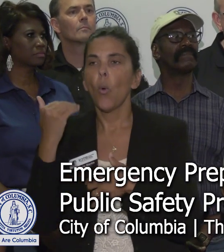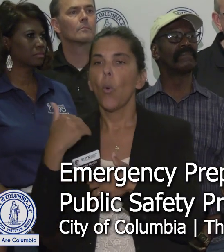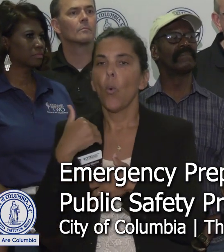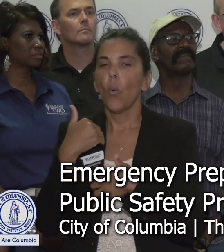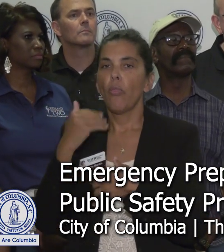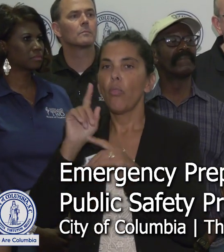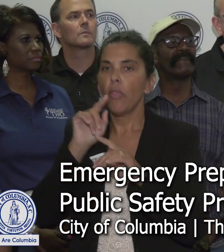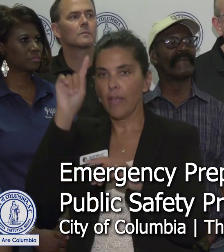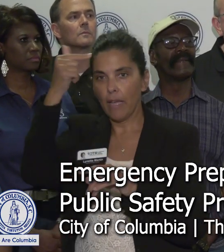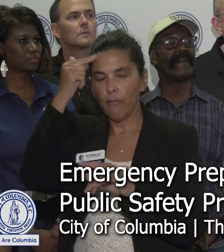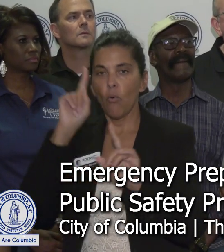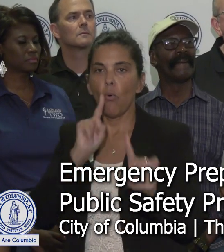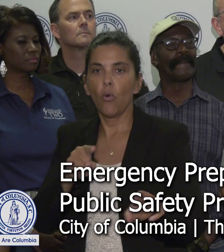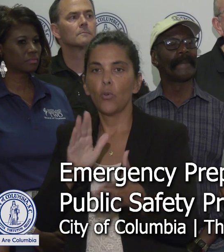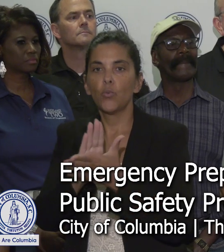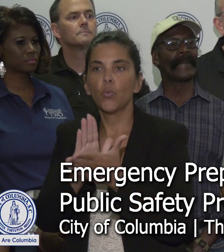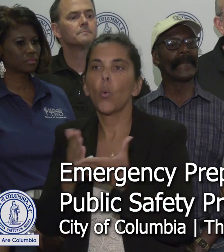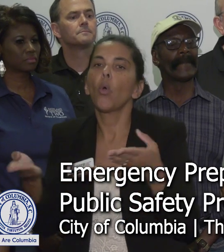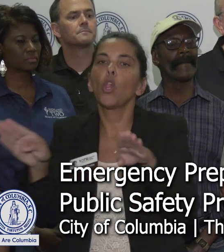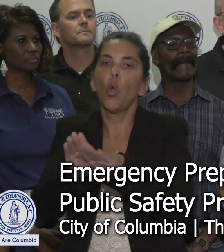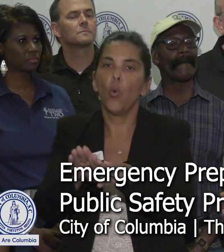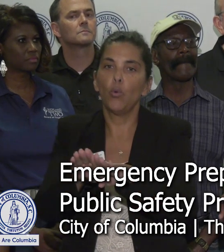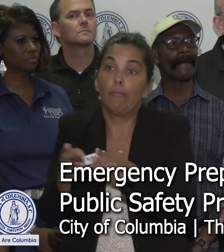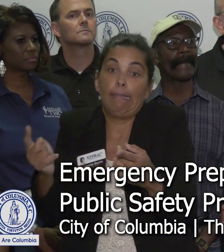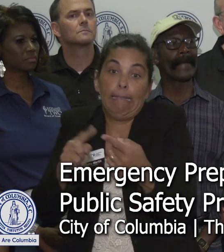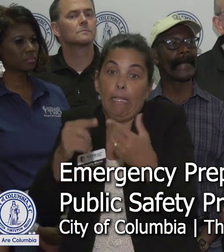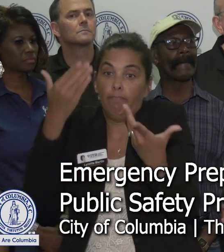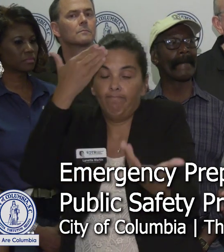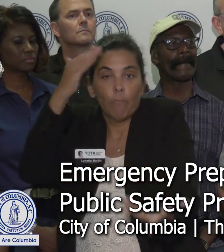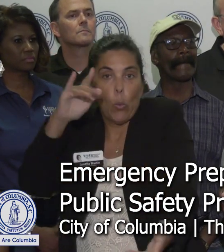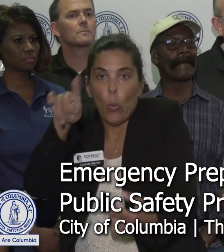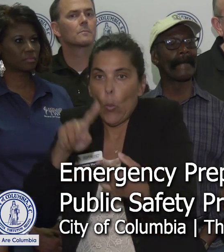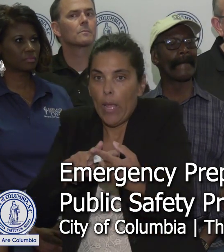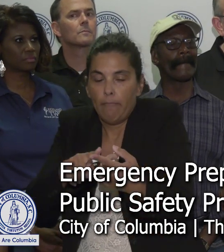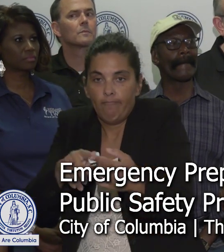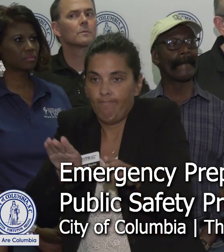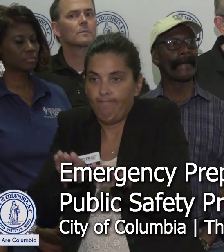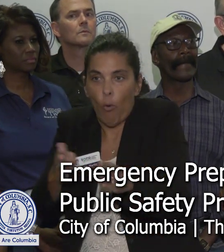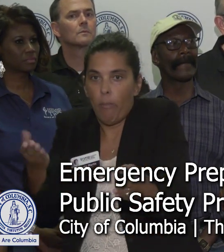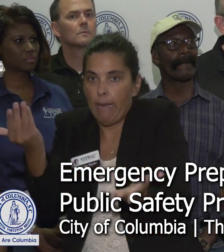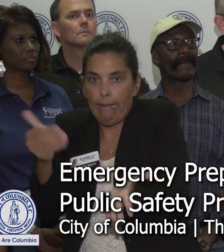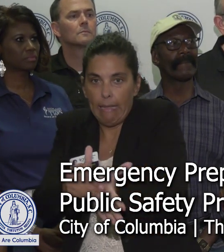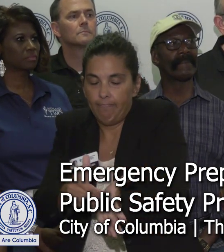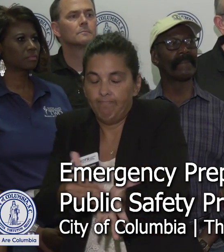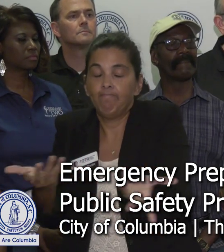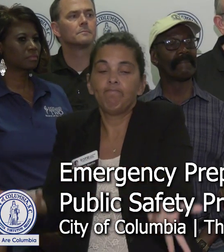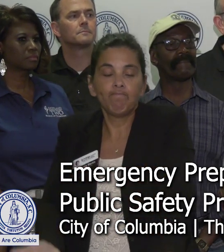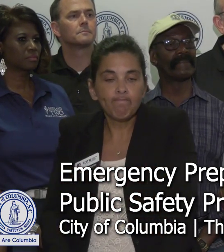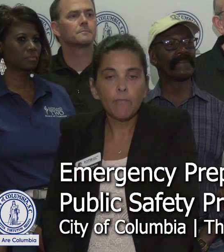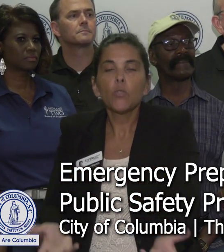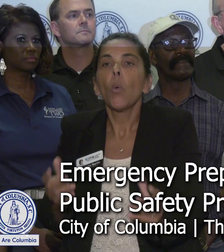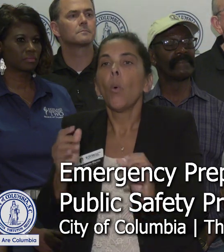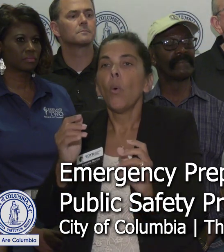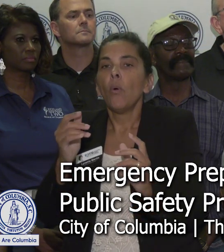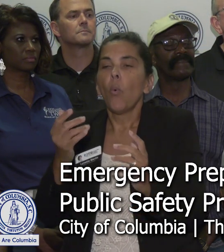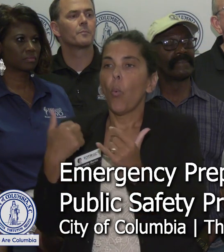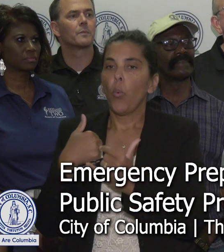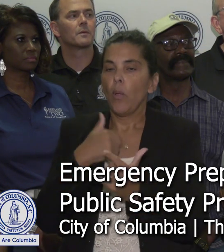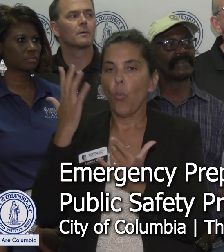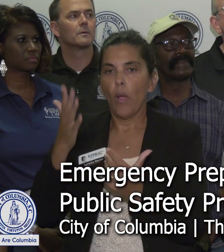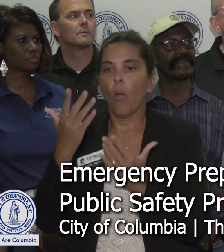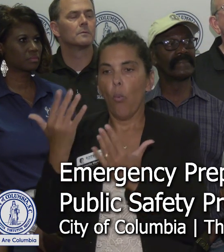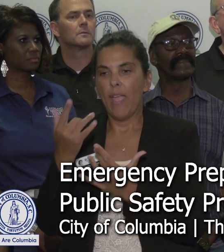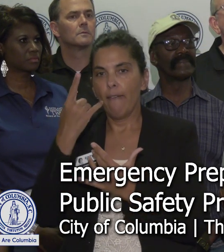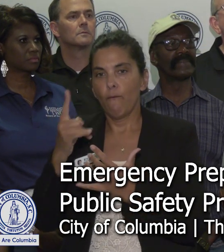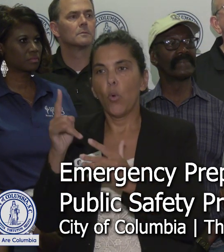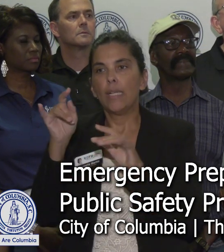keep schools closed until further notice. And so as we're anticipating the release of that order, we'll continue with many of the agendas that we